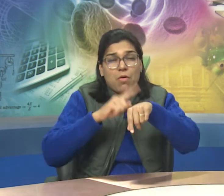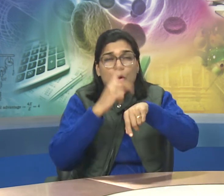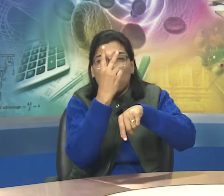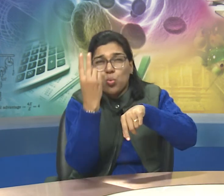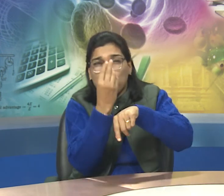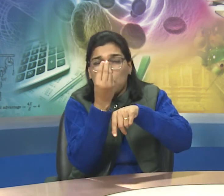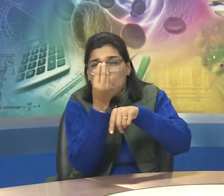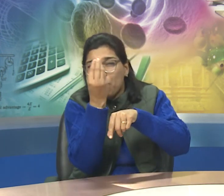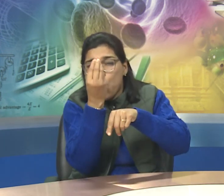Last,